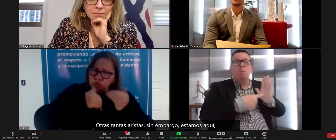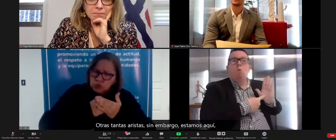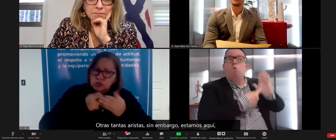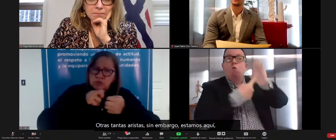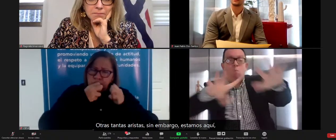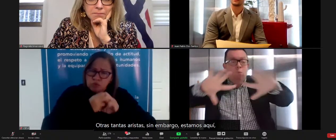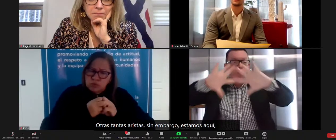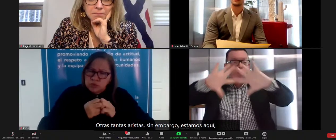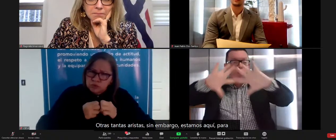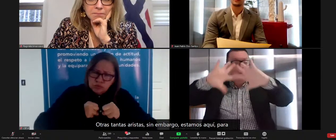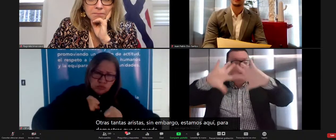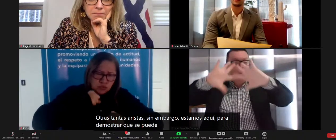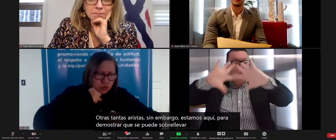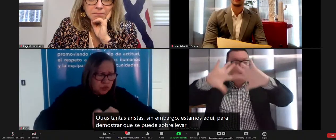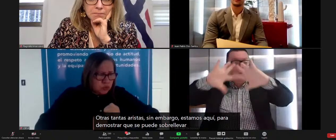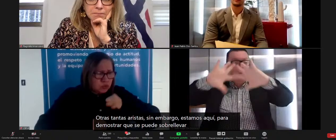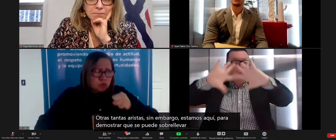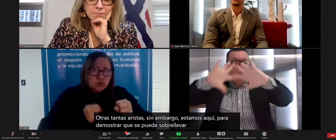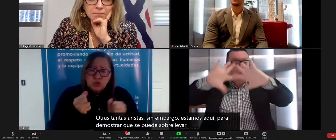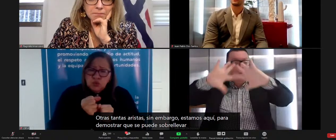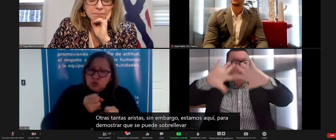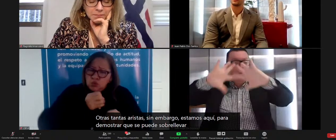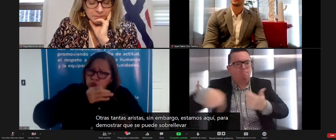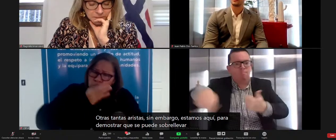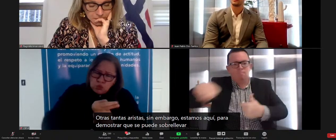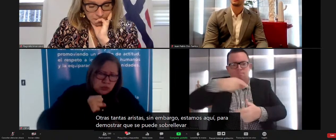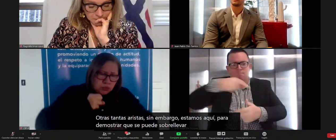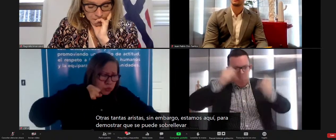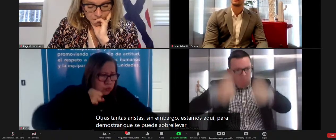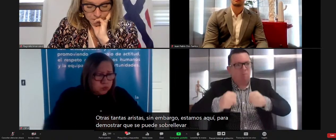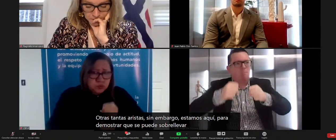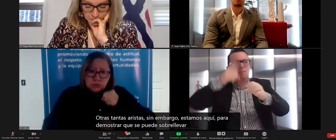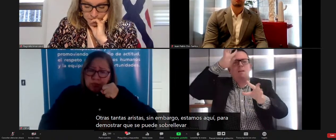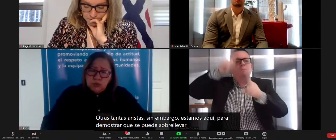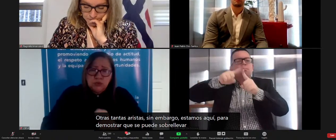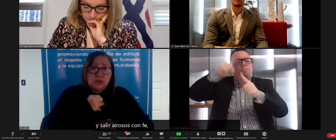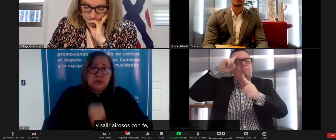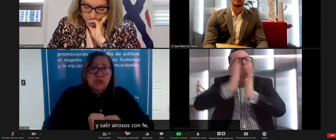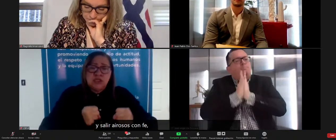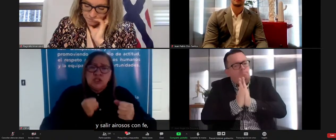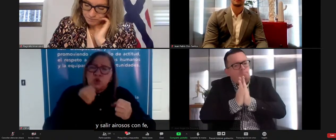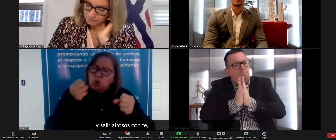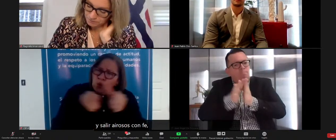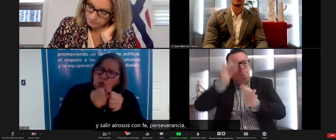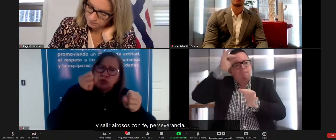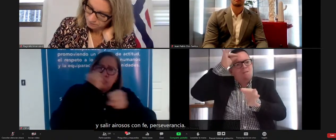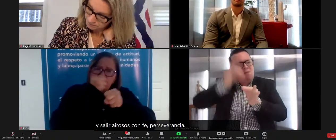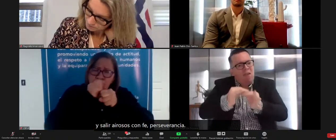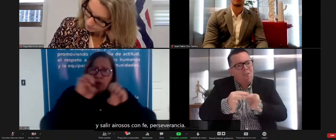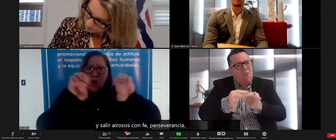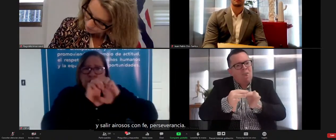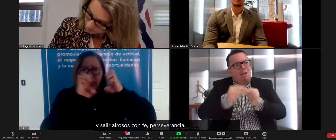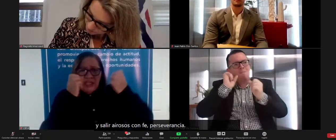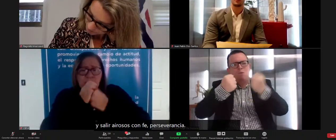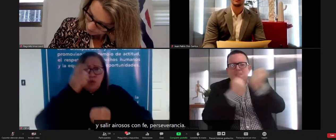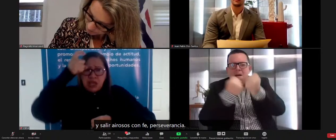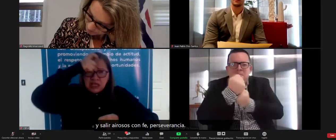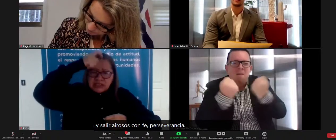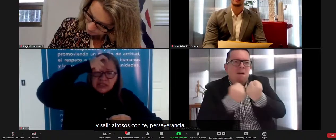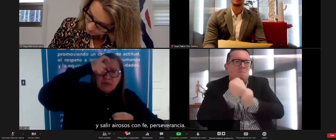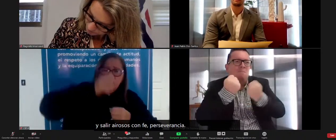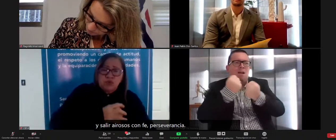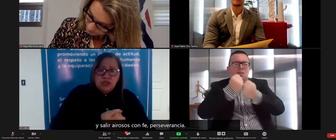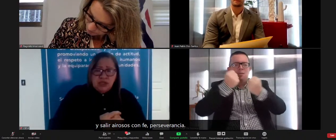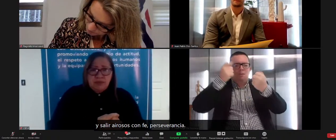can take all of these situations and go out with faith with perseverance working together